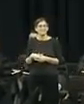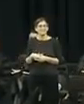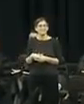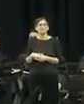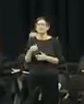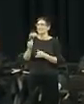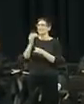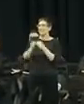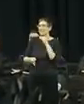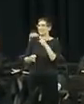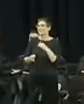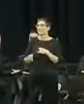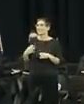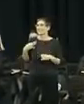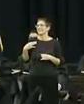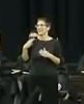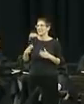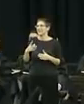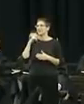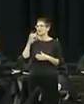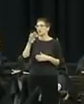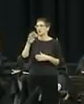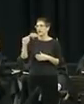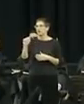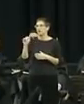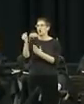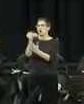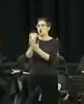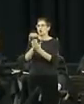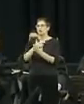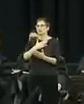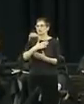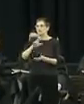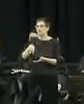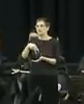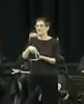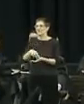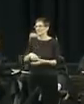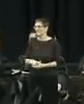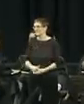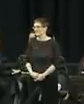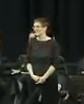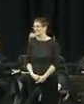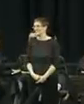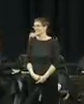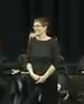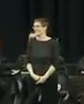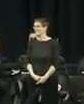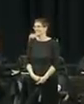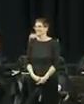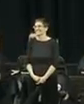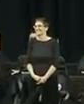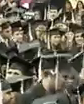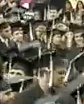And finally, will the candidates for the Bachelor of Arts please rise?